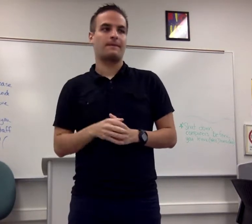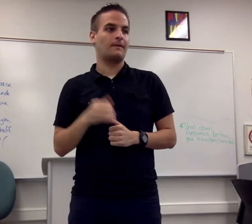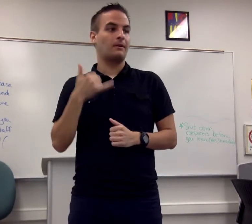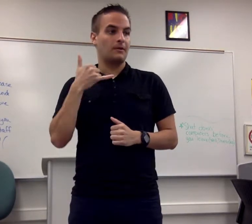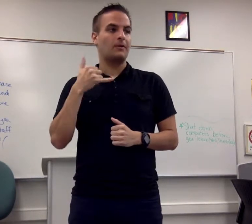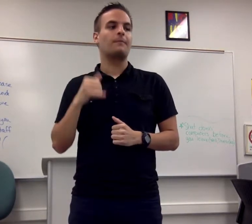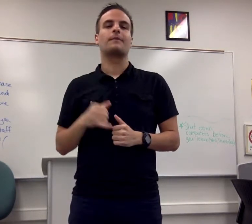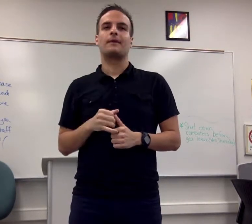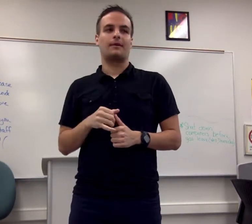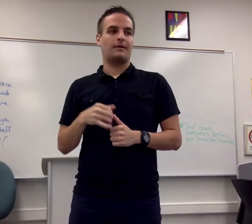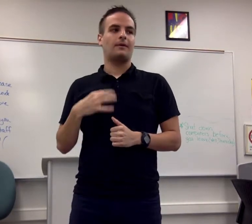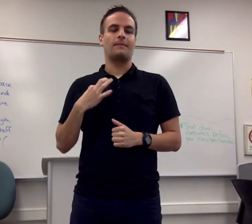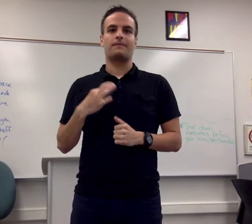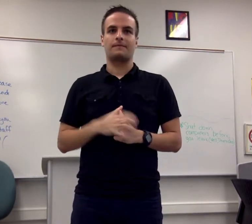Water. Like, no, I would just.